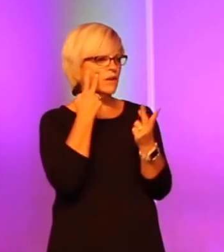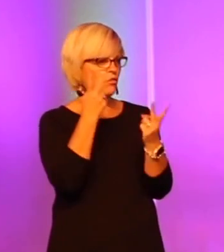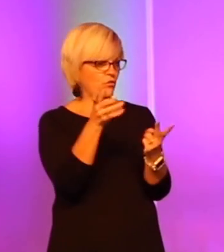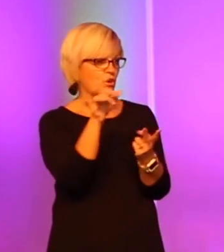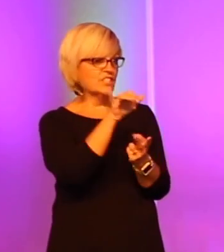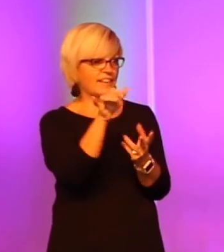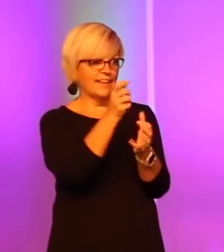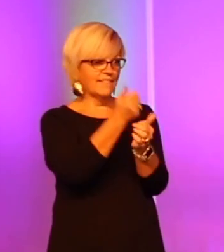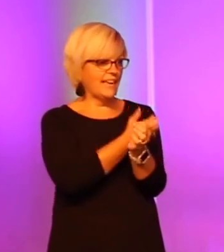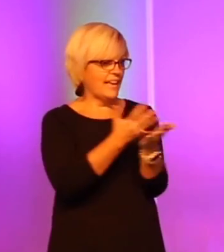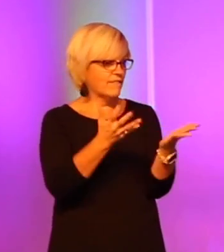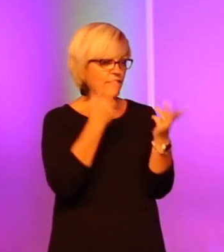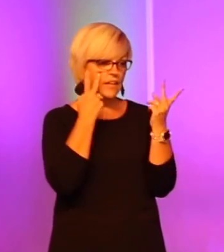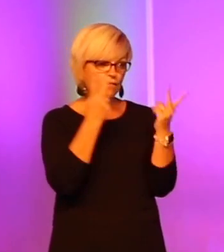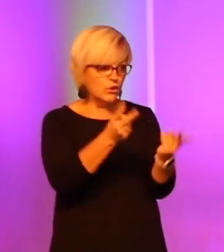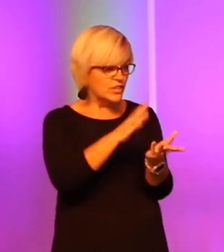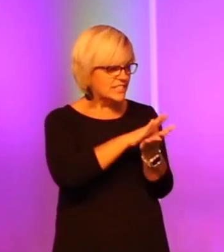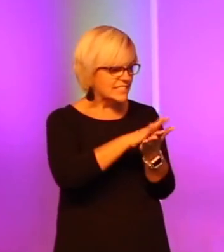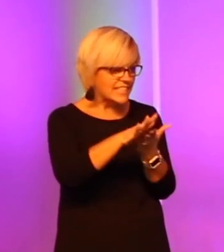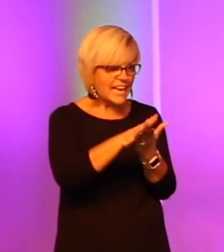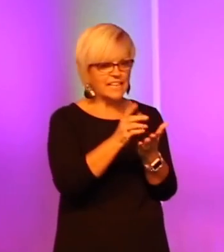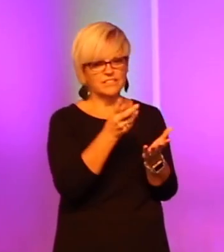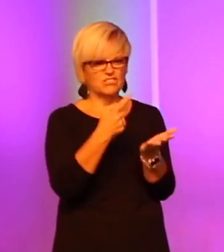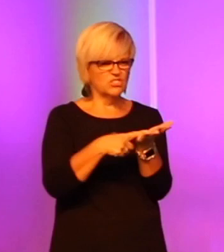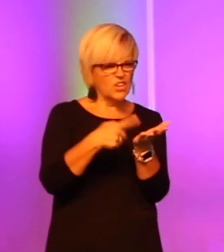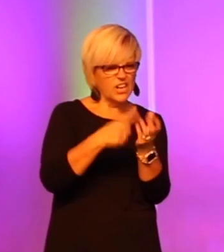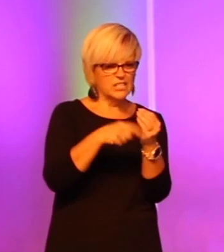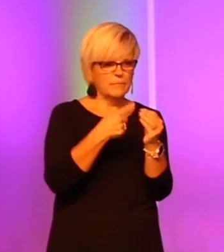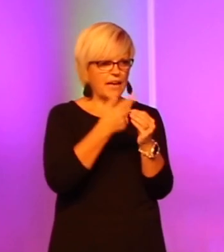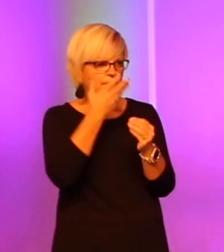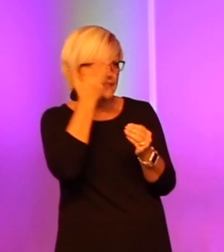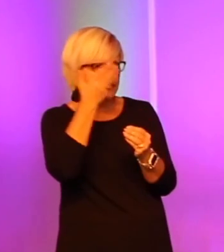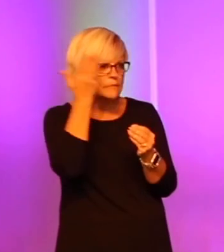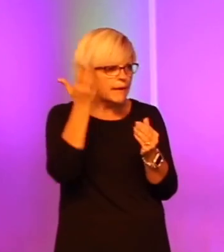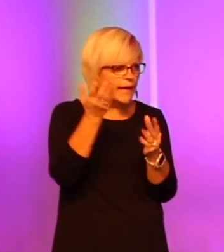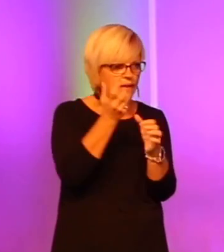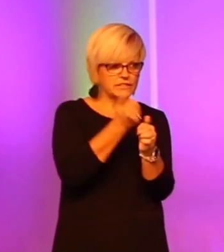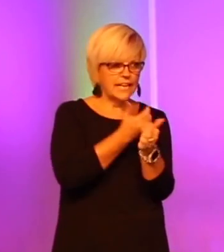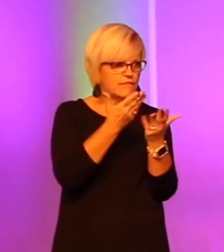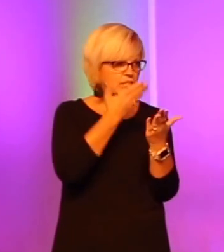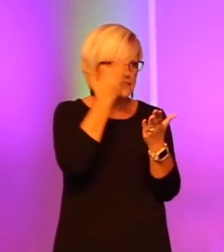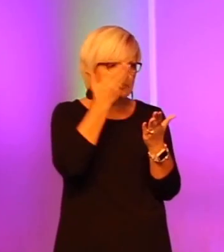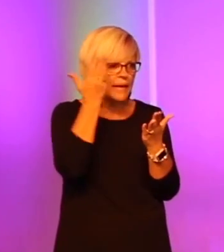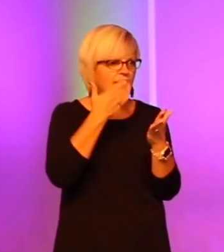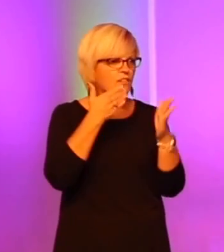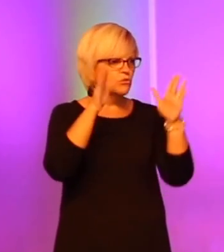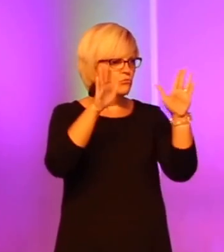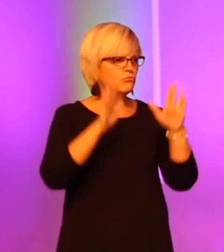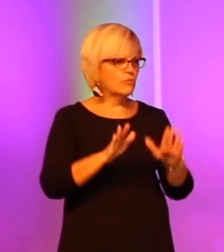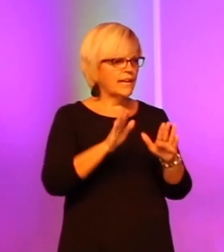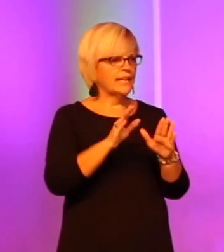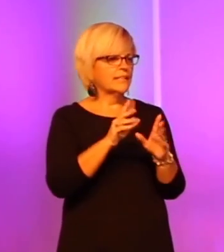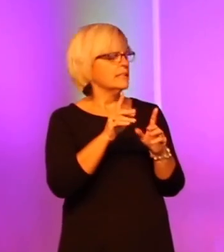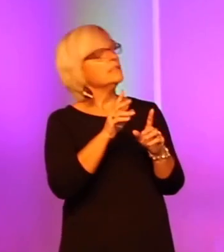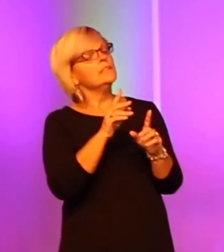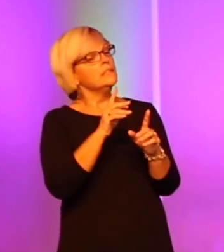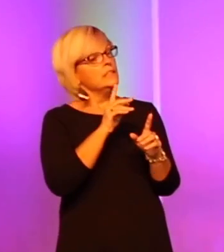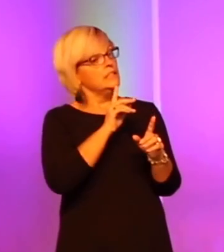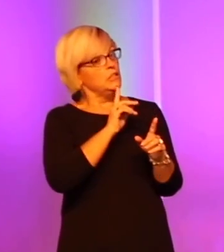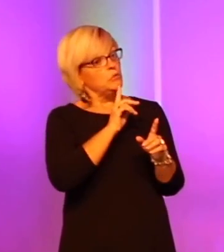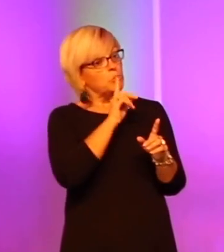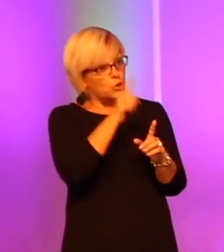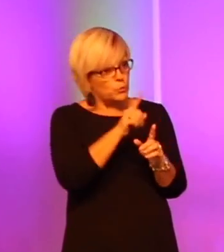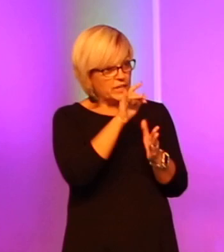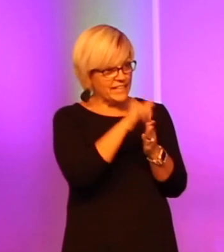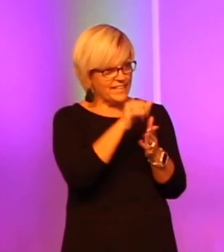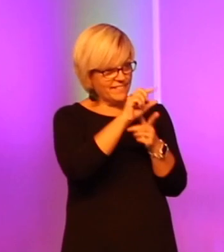Everything looks nice. She even talks about the smells. Everything's going to smell great. But here's the reality of the situation in